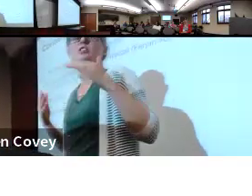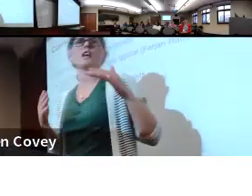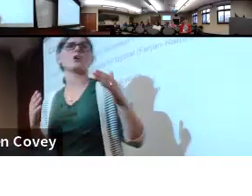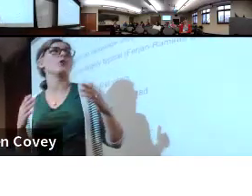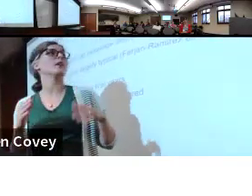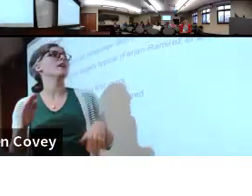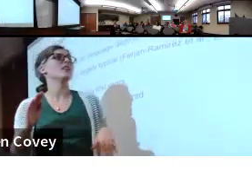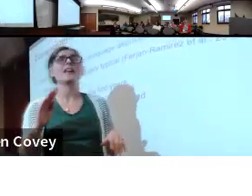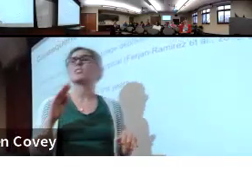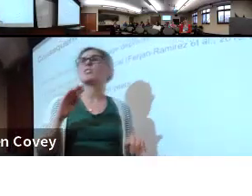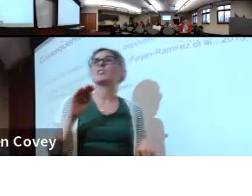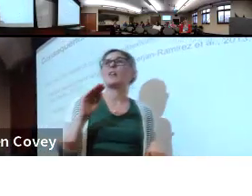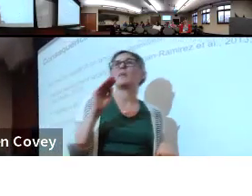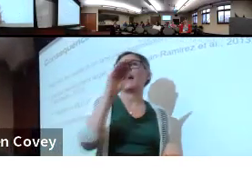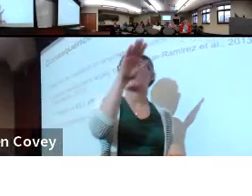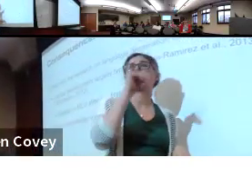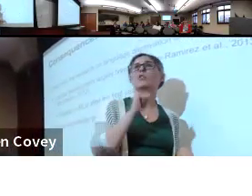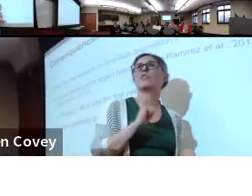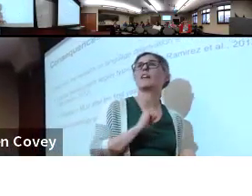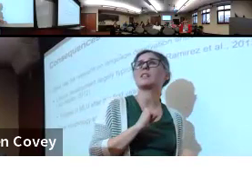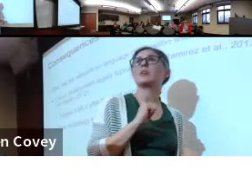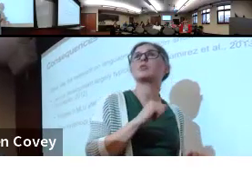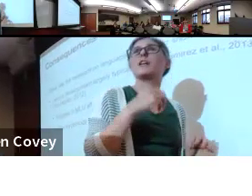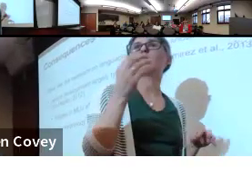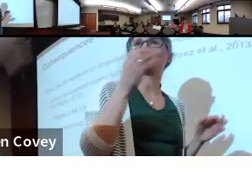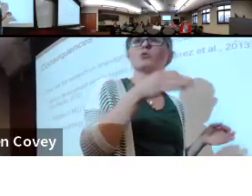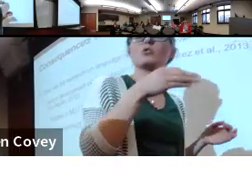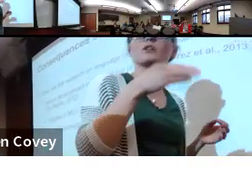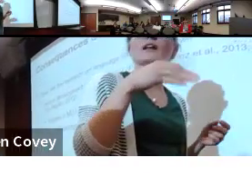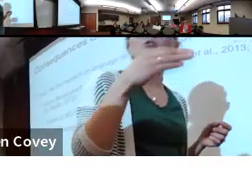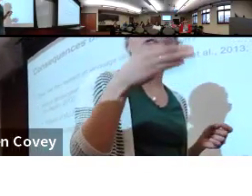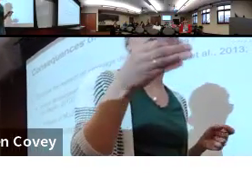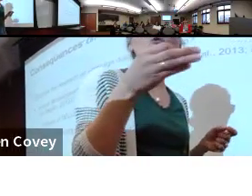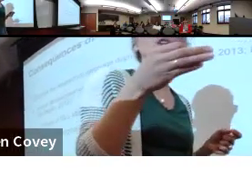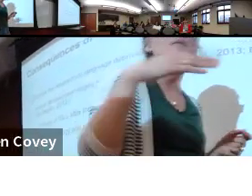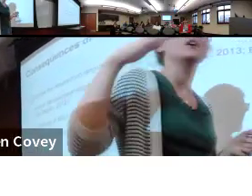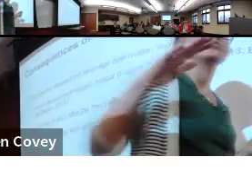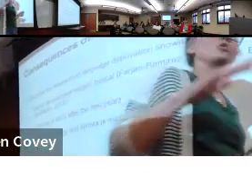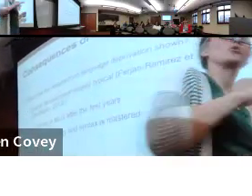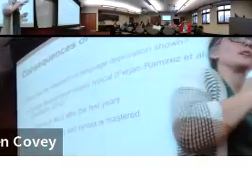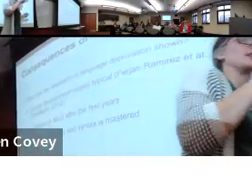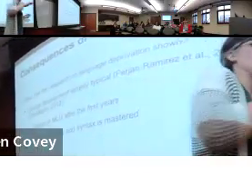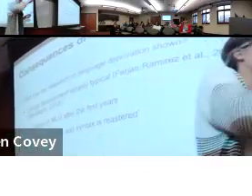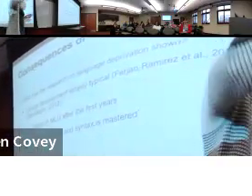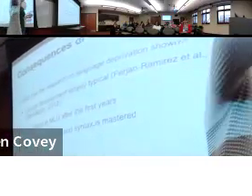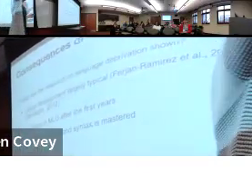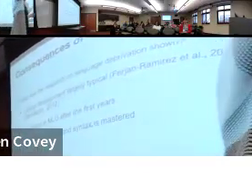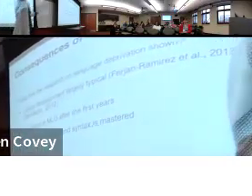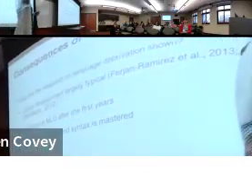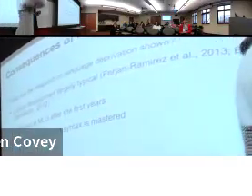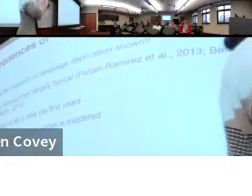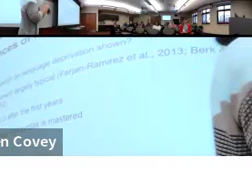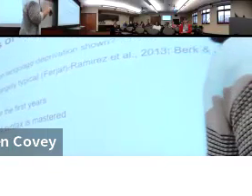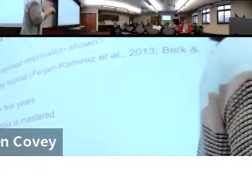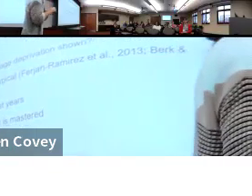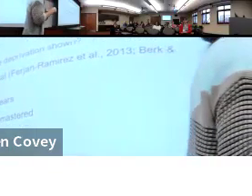they initially start learning, their lexical development actually looks fairly similar to that of children learning language for the first time. So you see this initial development